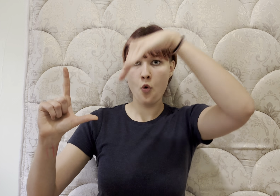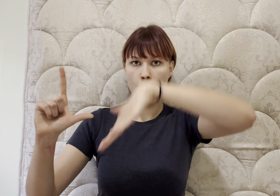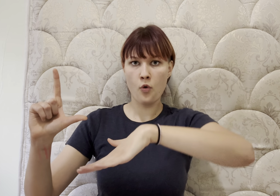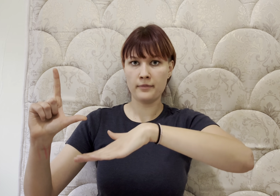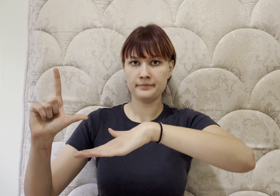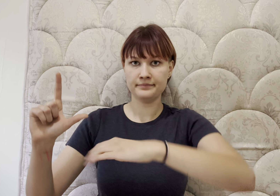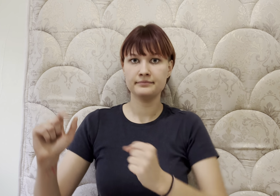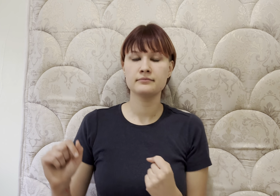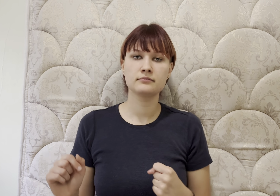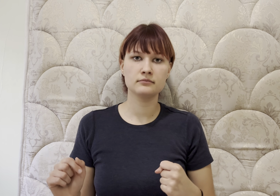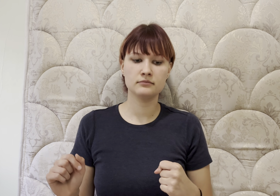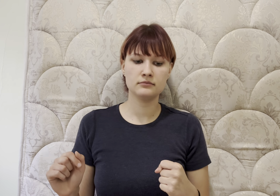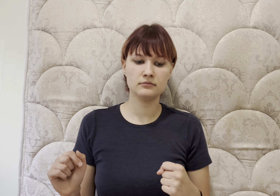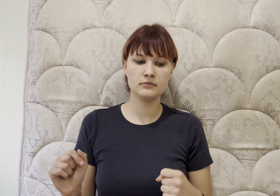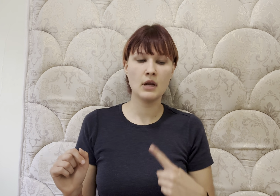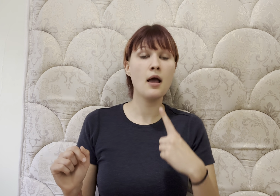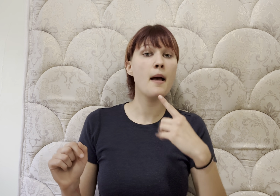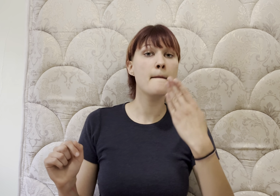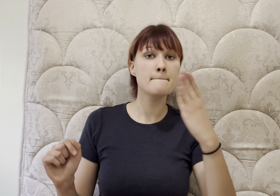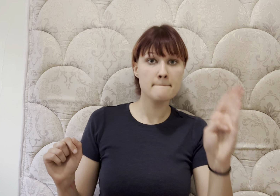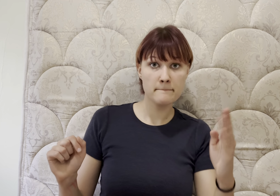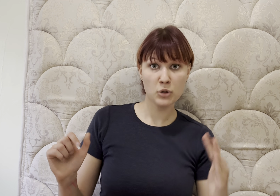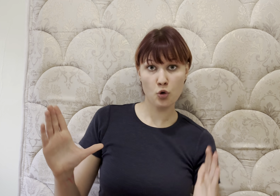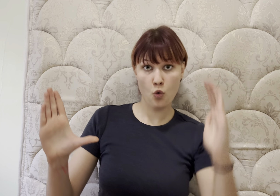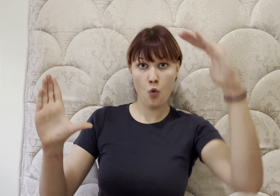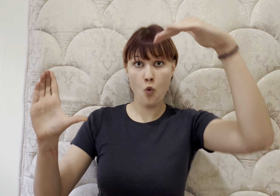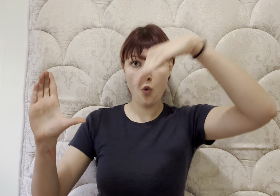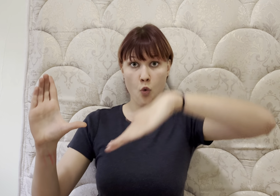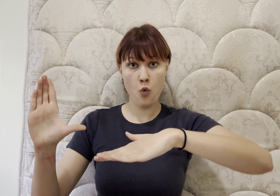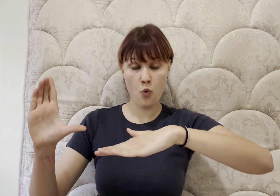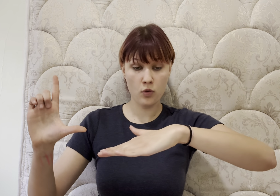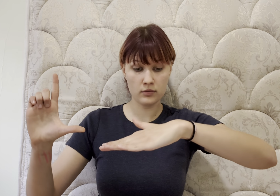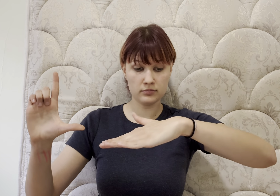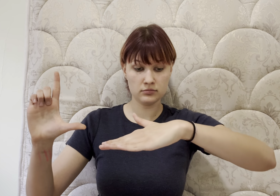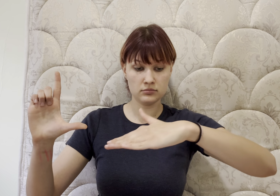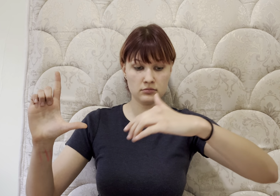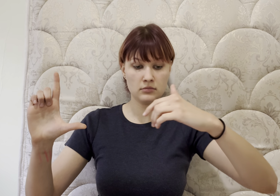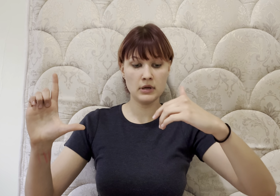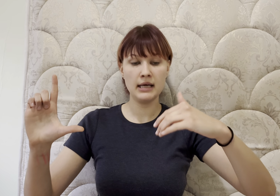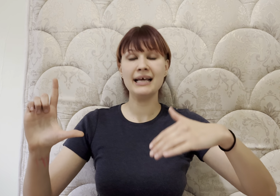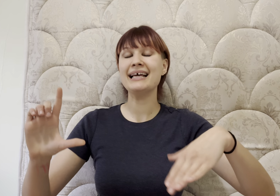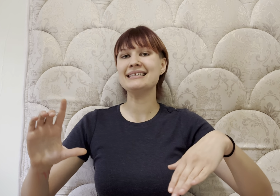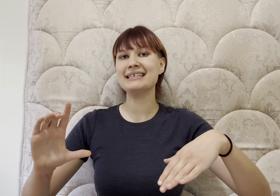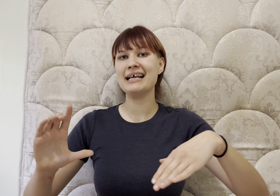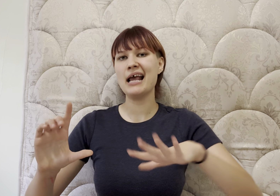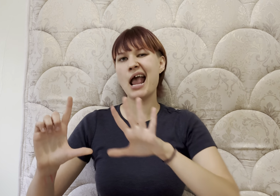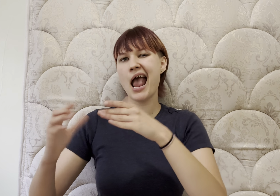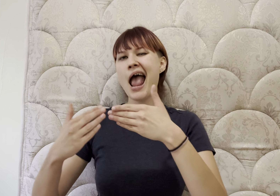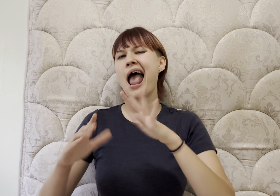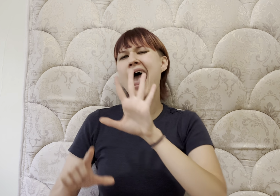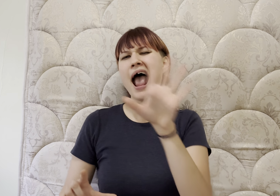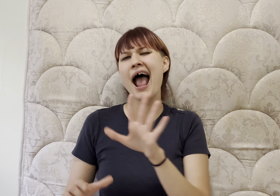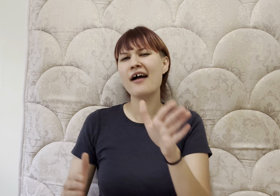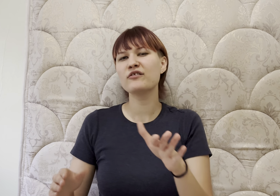your life. And the blue one is the average satisfaction, if you will, for somebody who hasn't